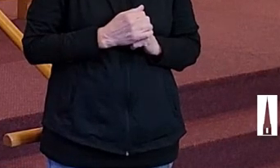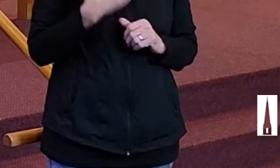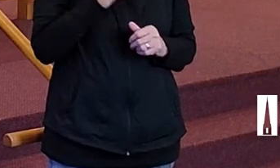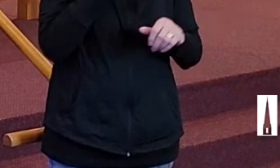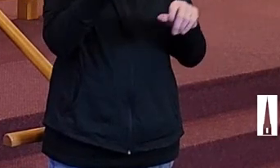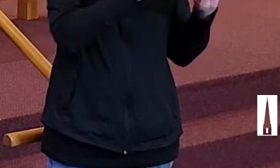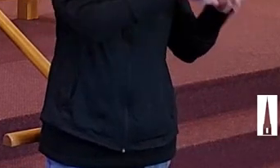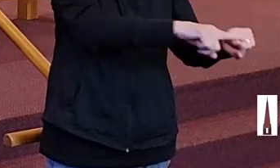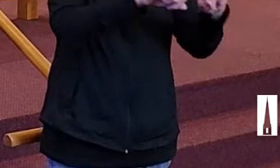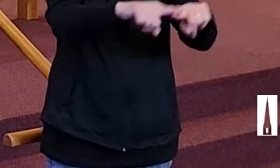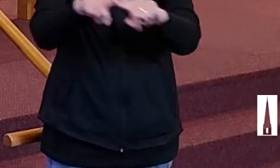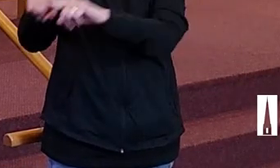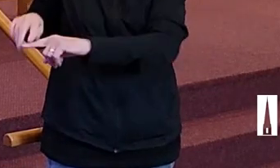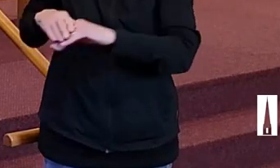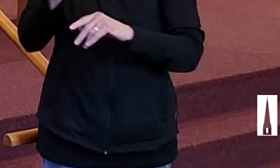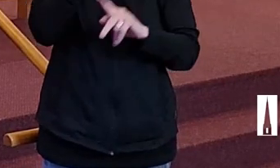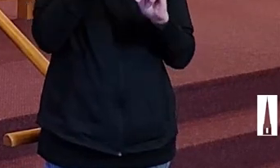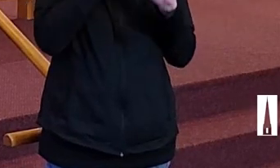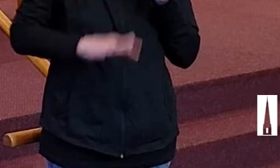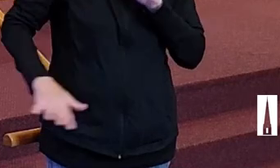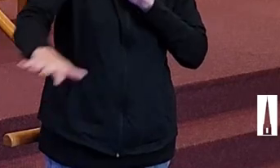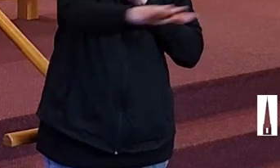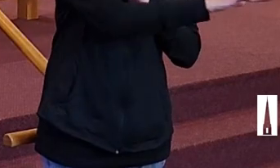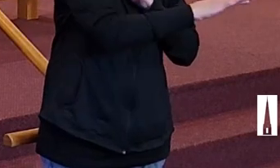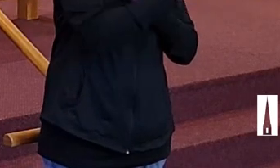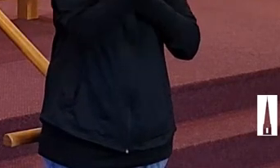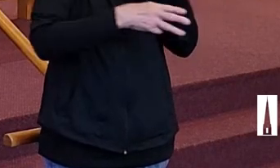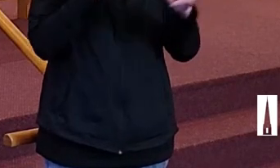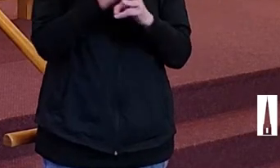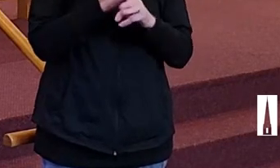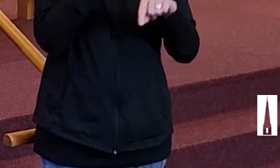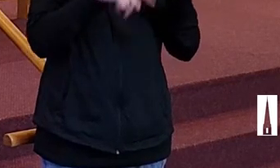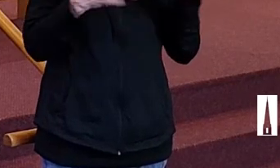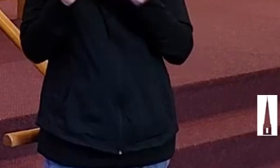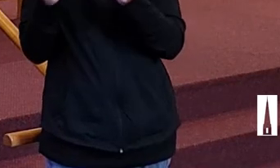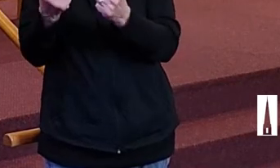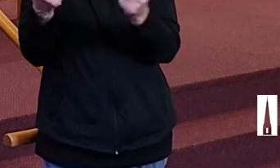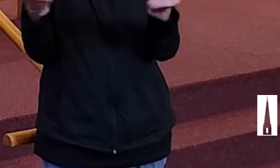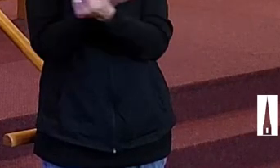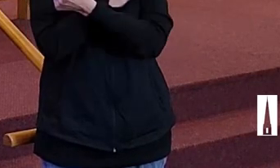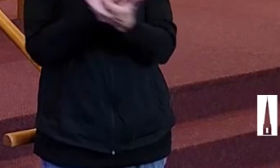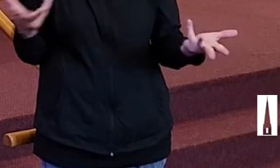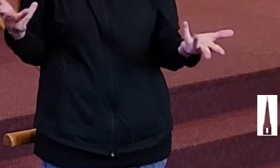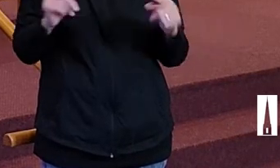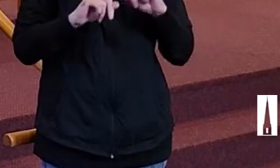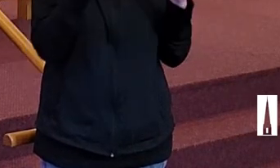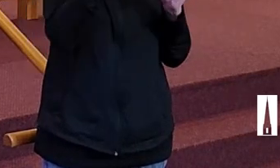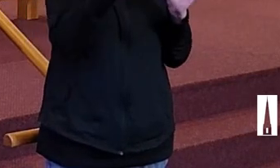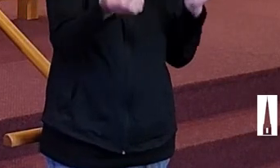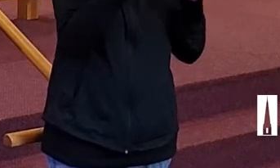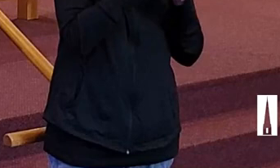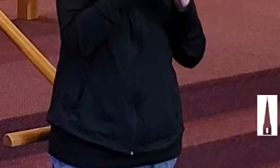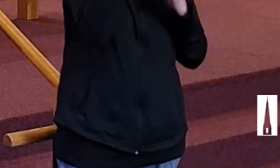The world doesn't always have solutions for the things that ail us. But this is all the more reason why we